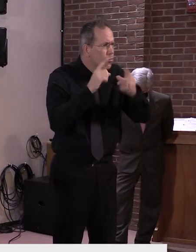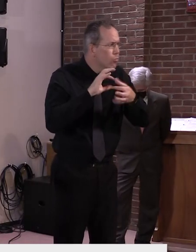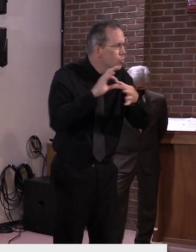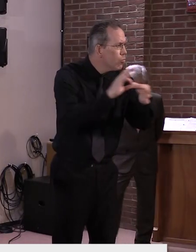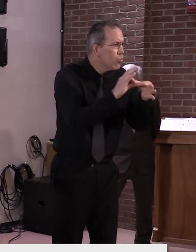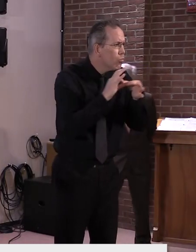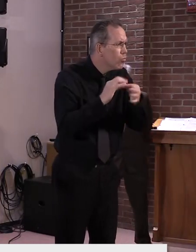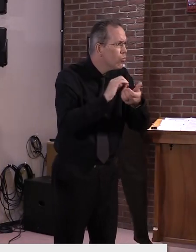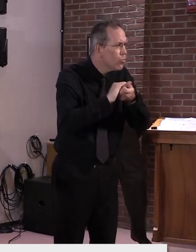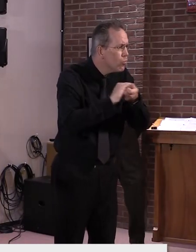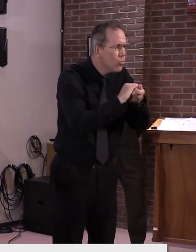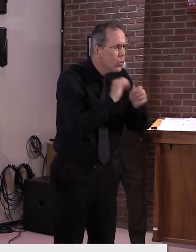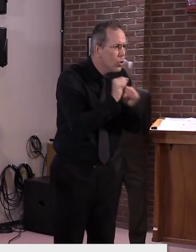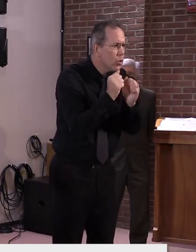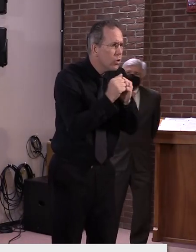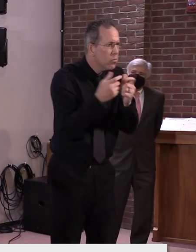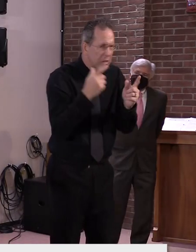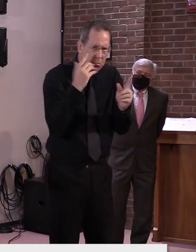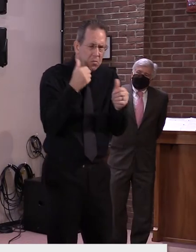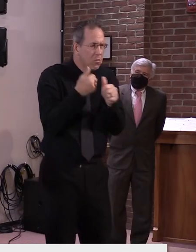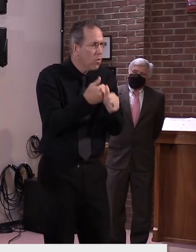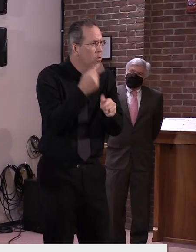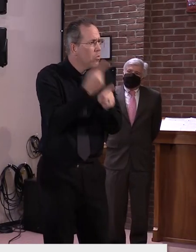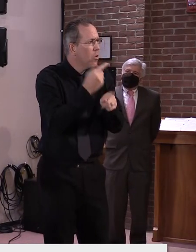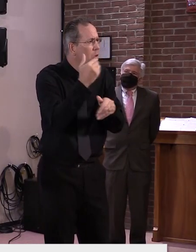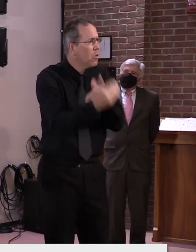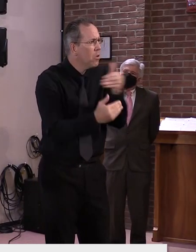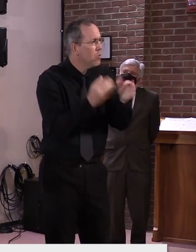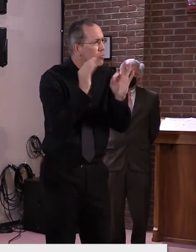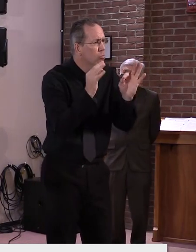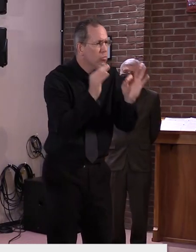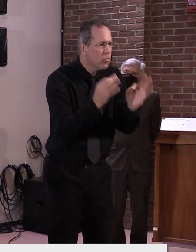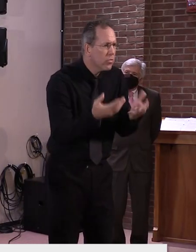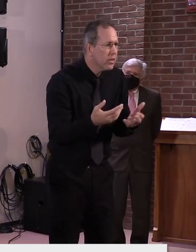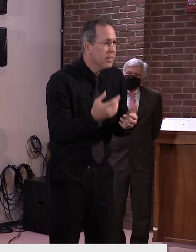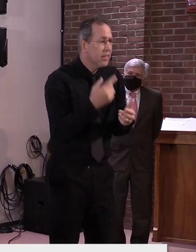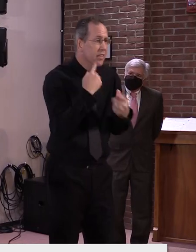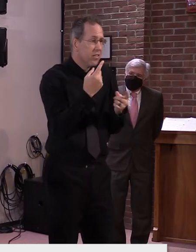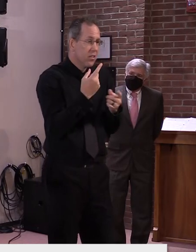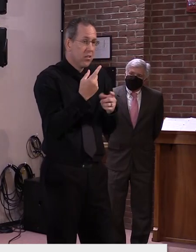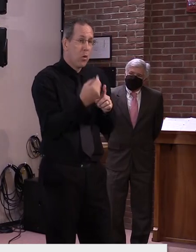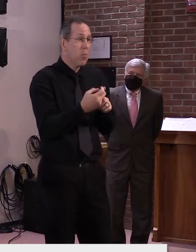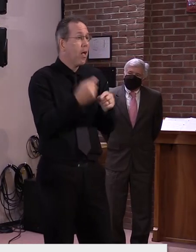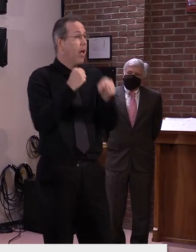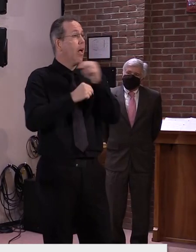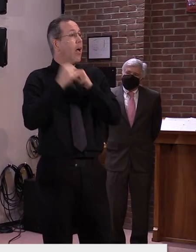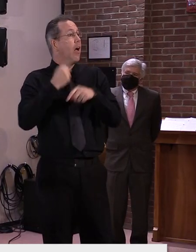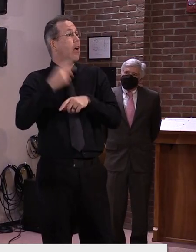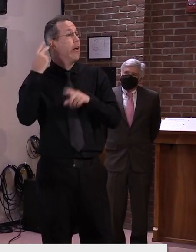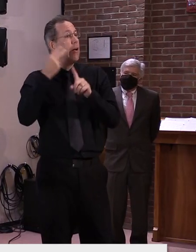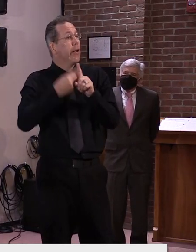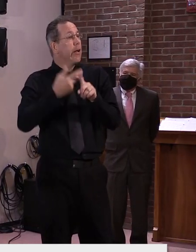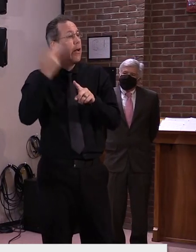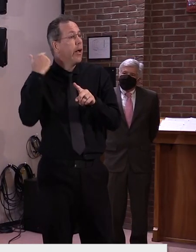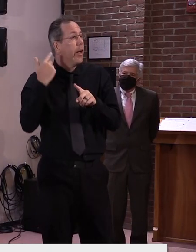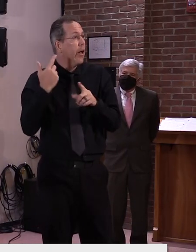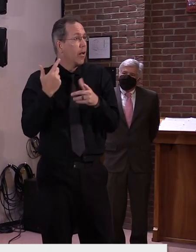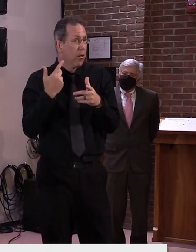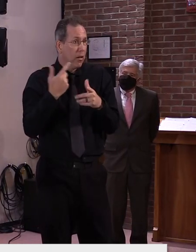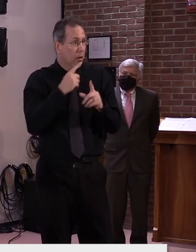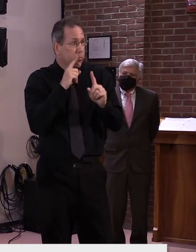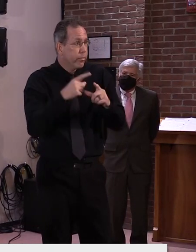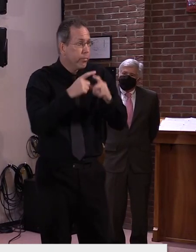been working. So forcing someone to do it 2 months ago, who knows what would have happened? The resistance might have